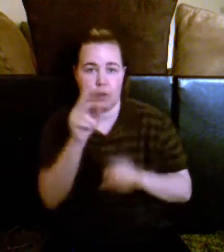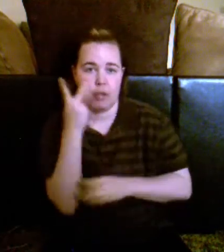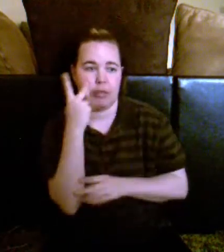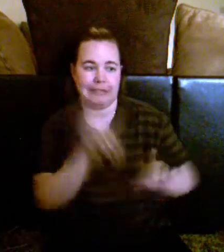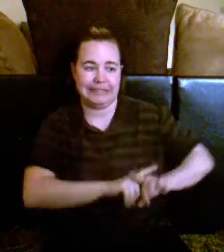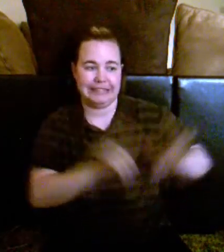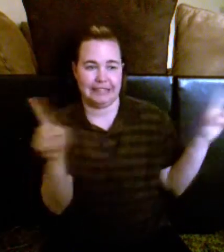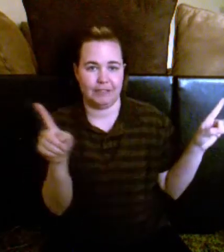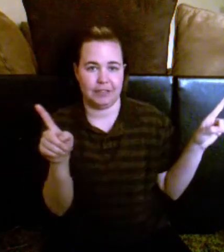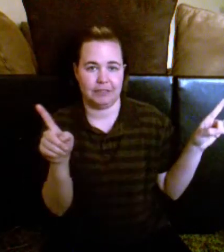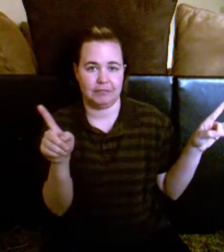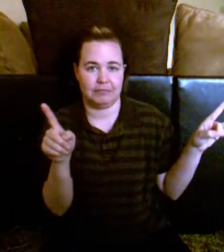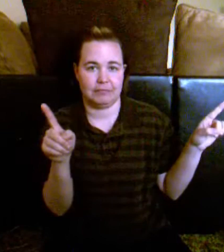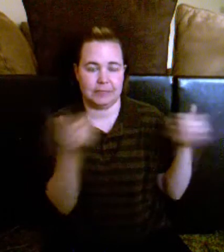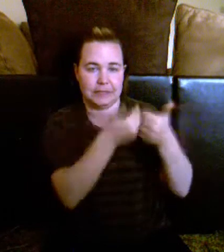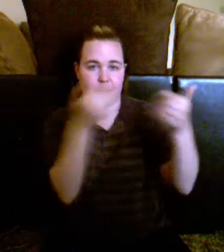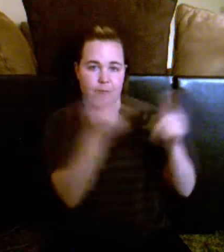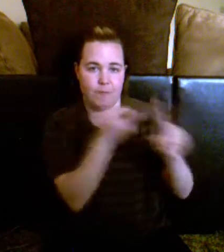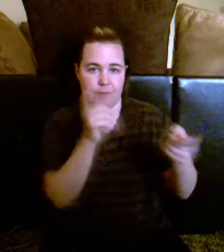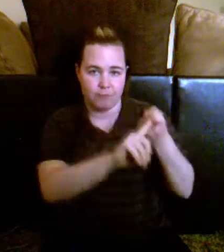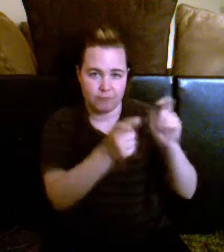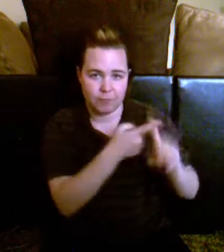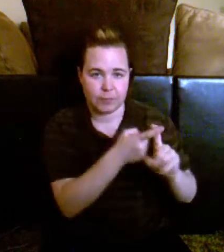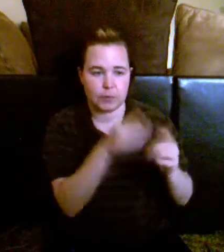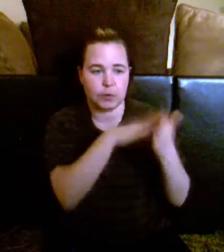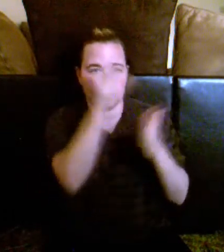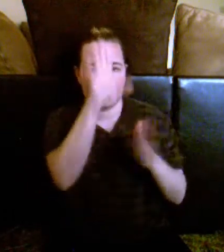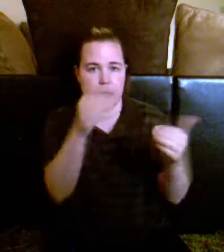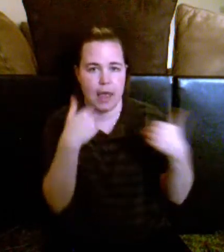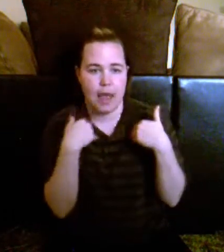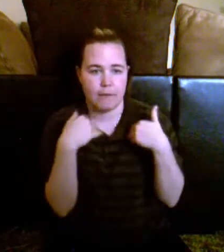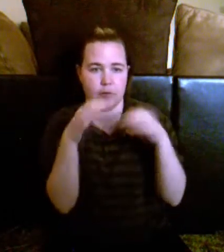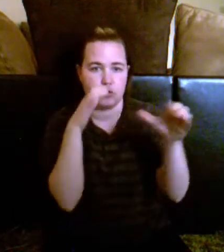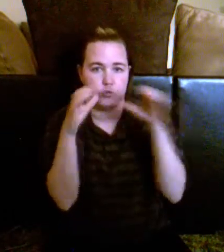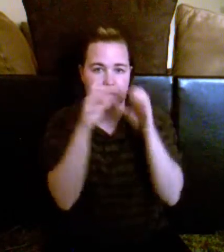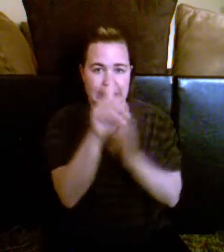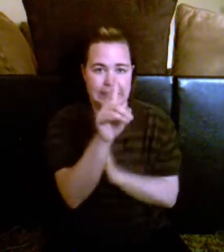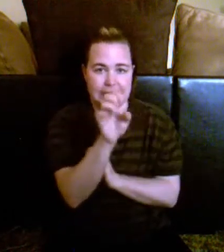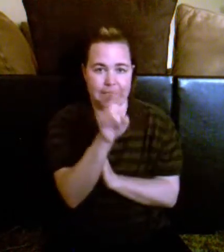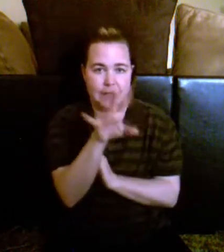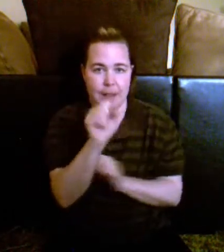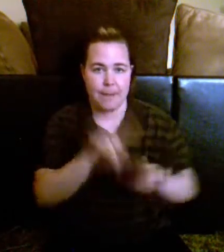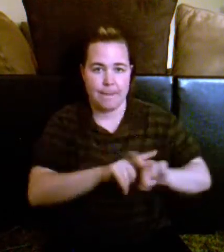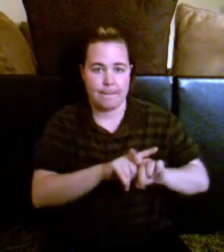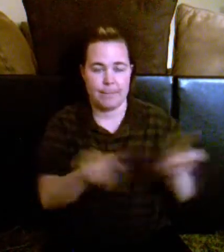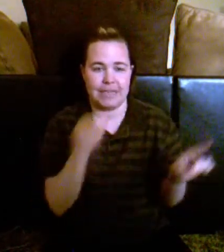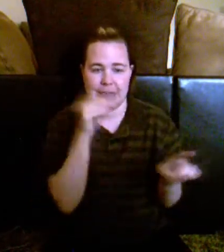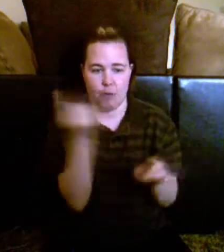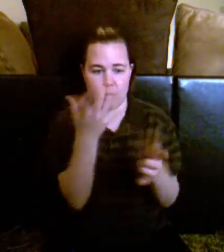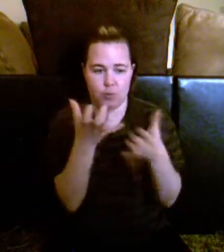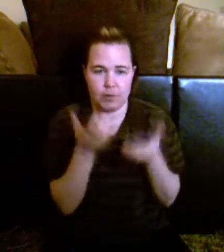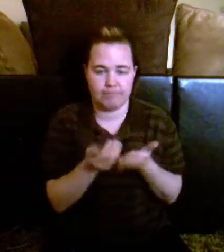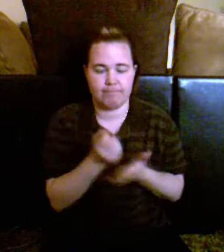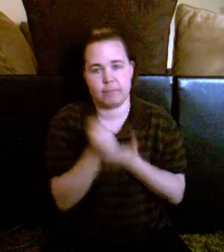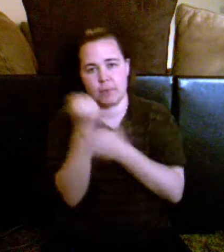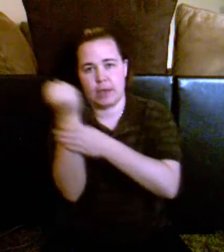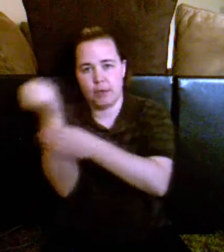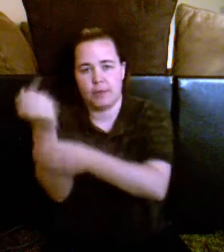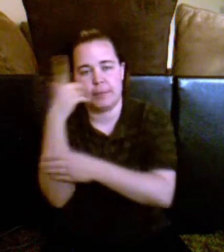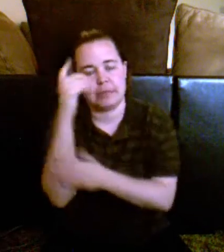out. A student may have a communication device but does not always want to carry it around because the other students